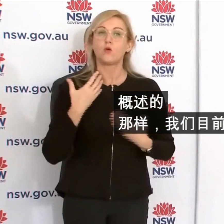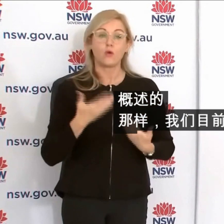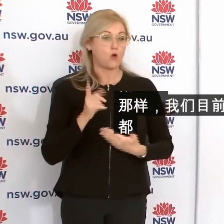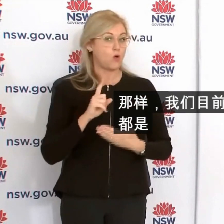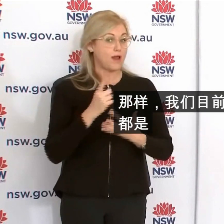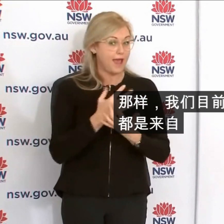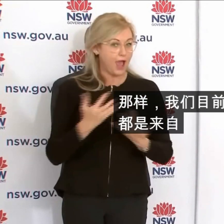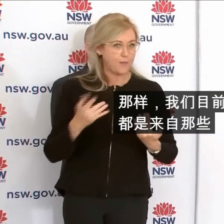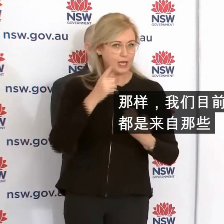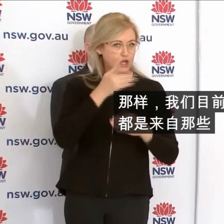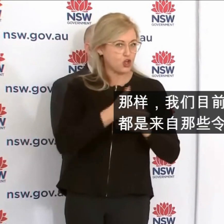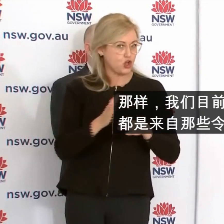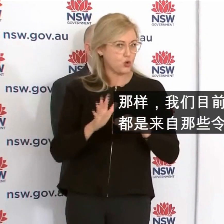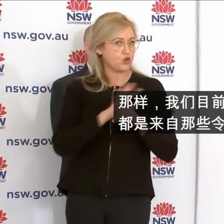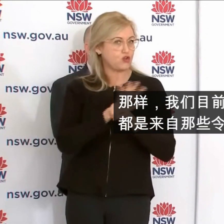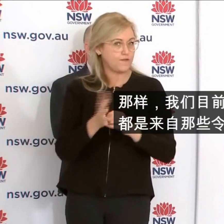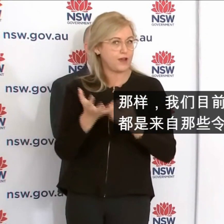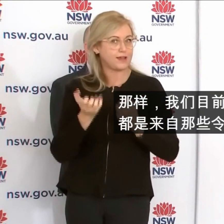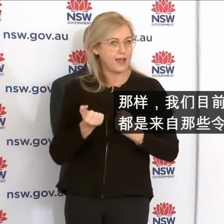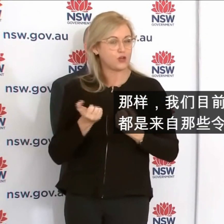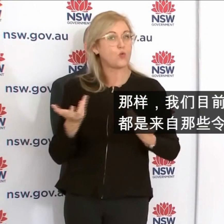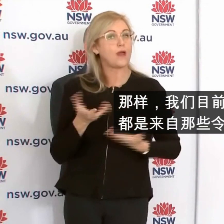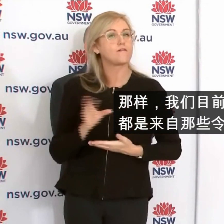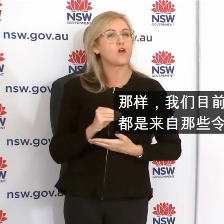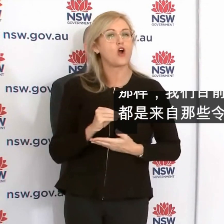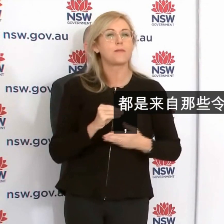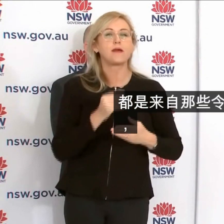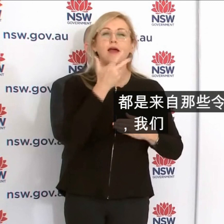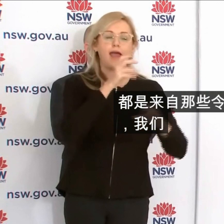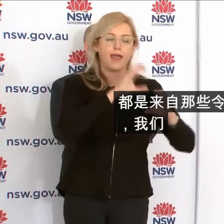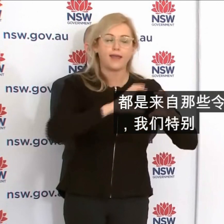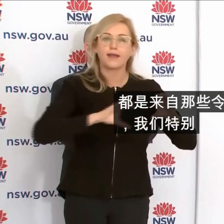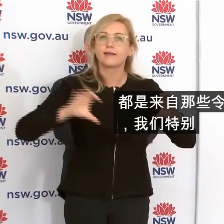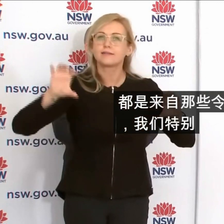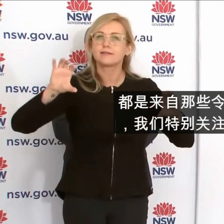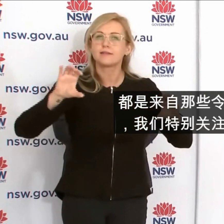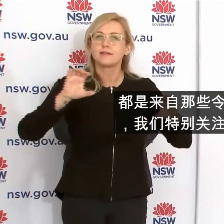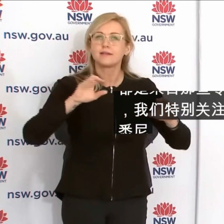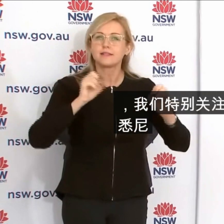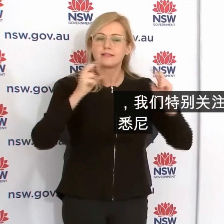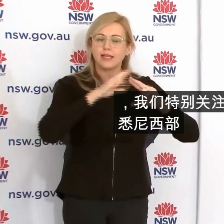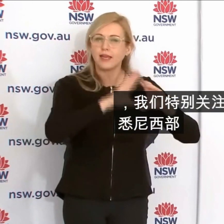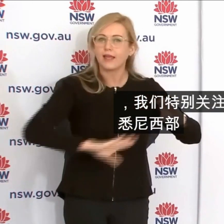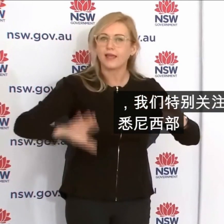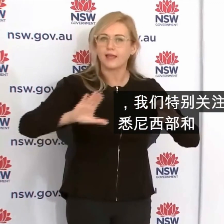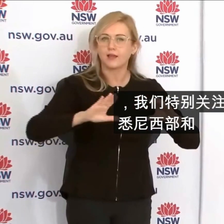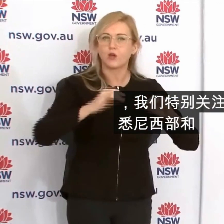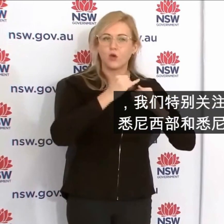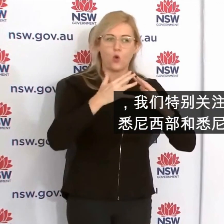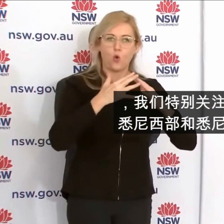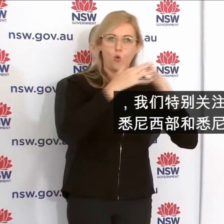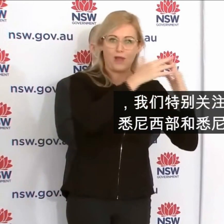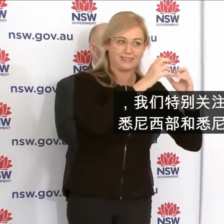time are coming from those LGAs of concern. And we have a particular concern around Western Sydney